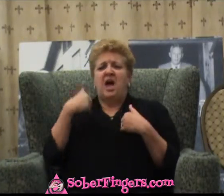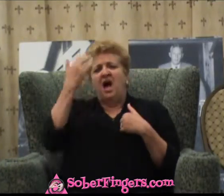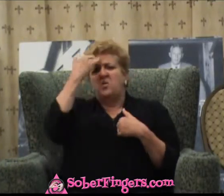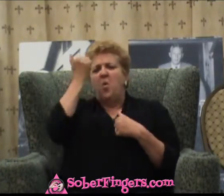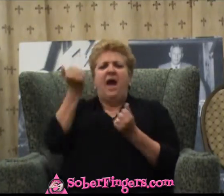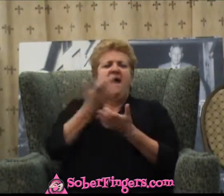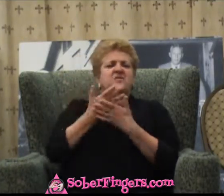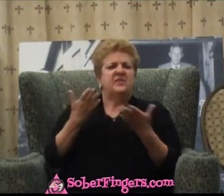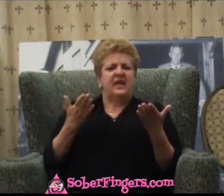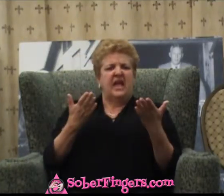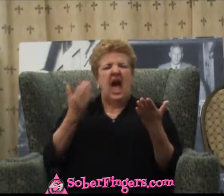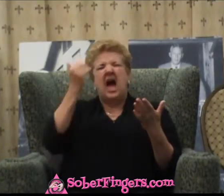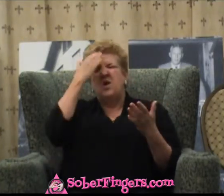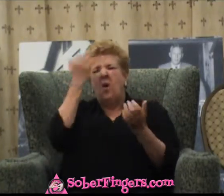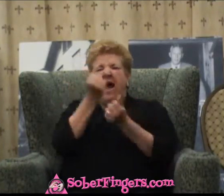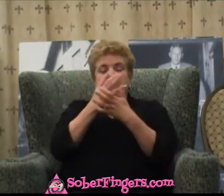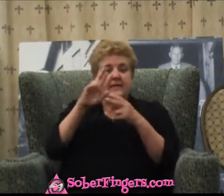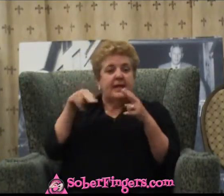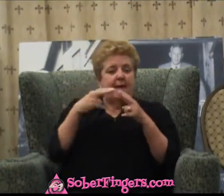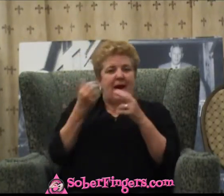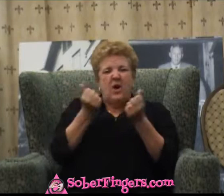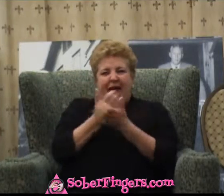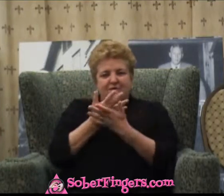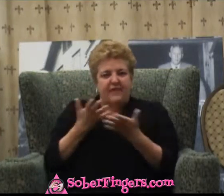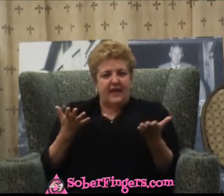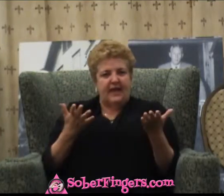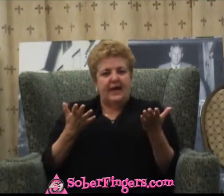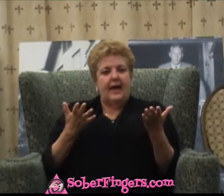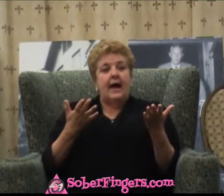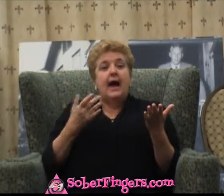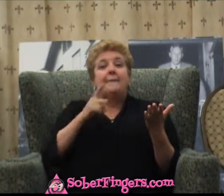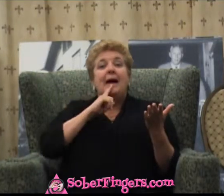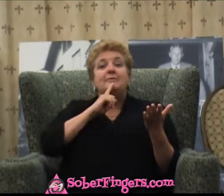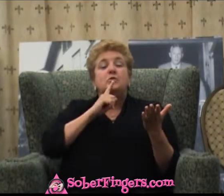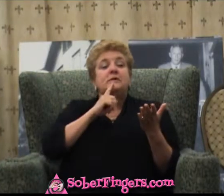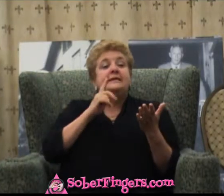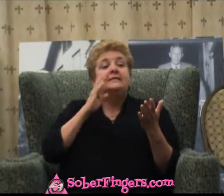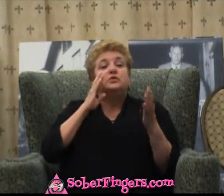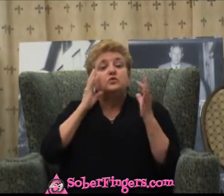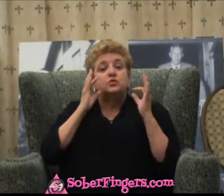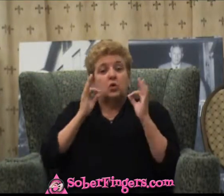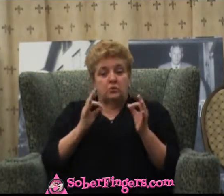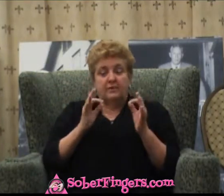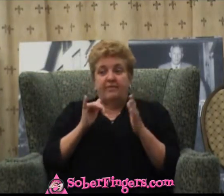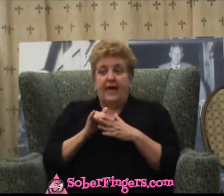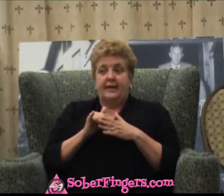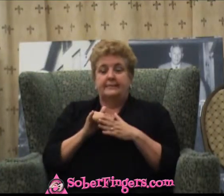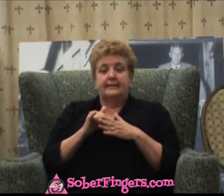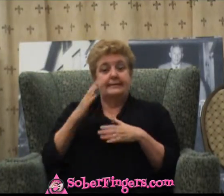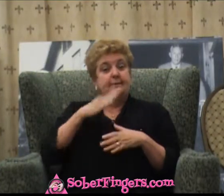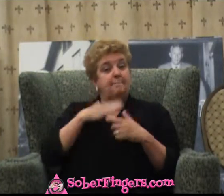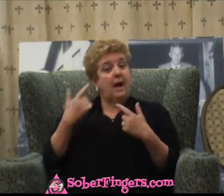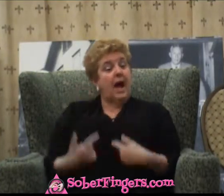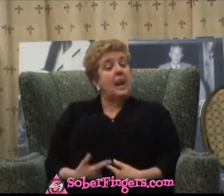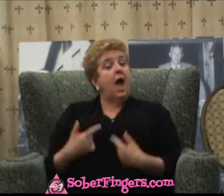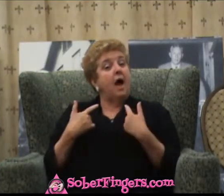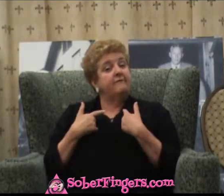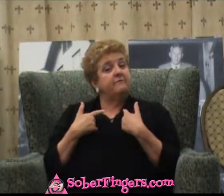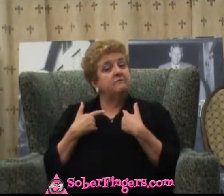about everything. But I was absolutely certain of several things. I was certain that it was my life, and I was going to live it any way that